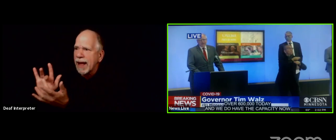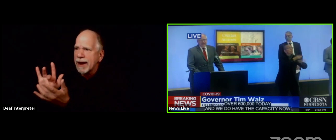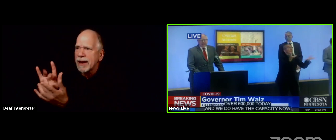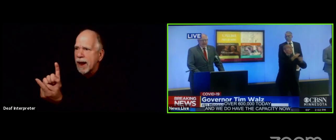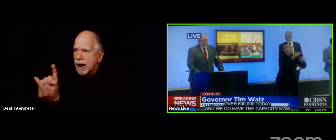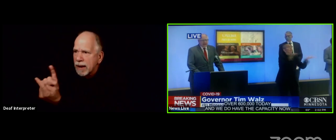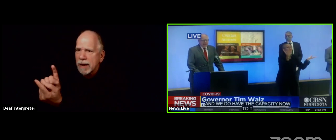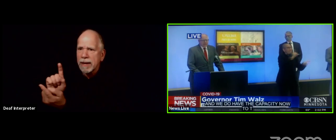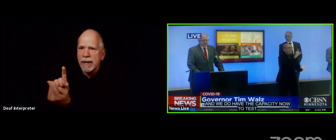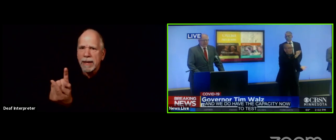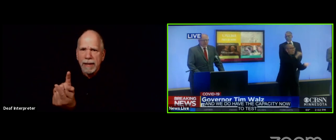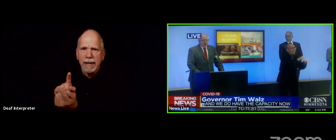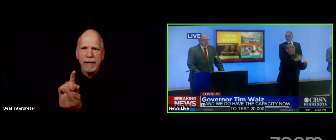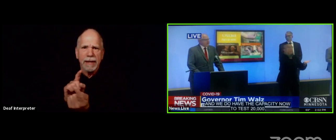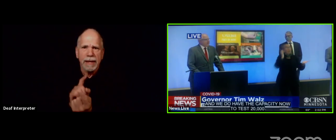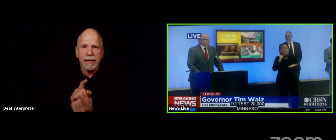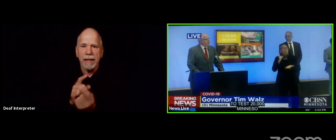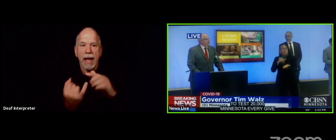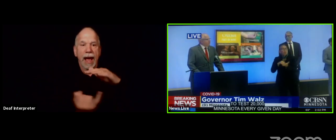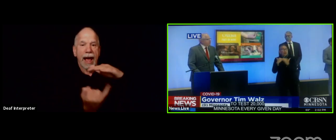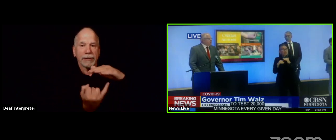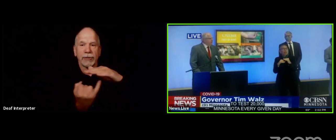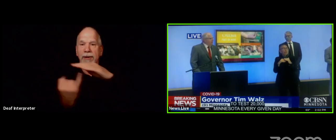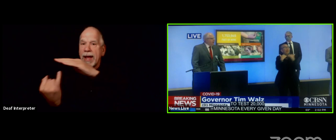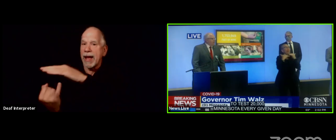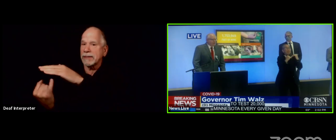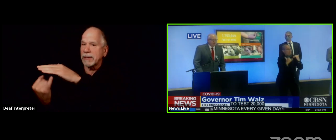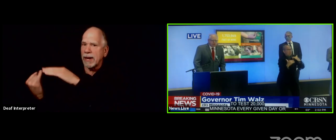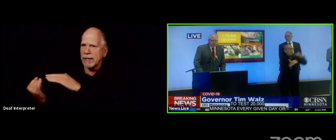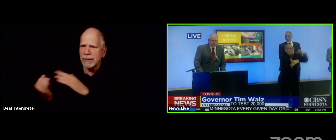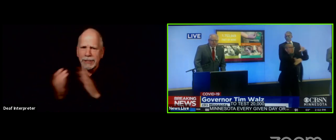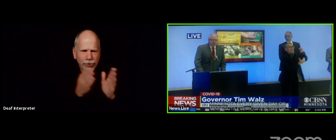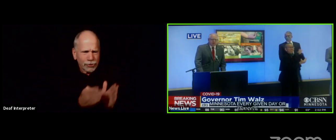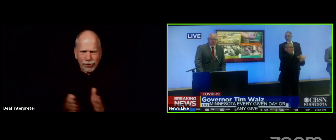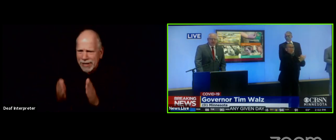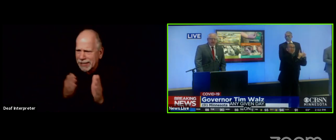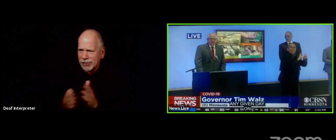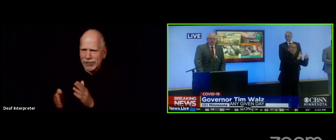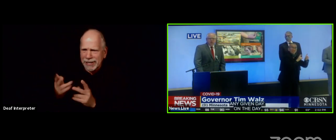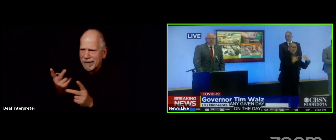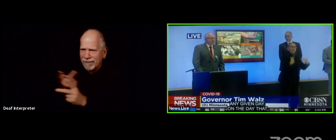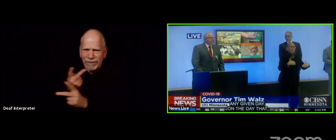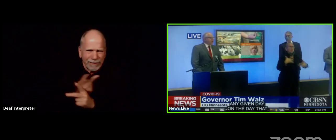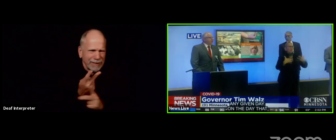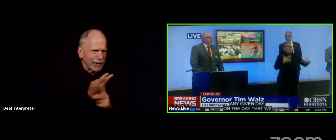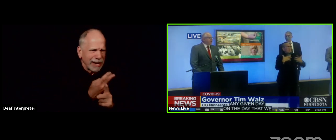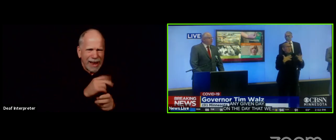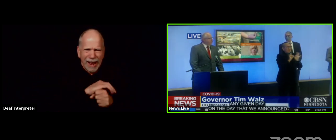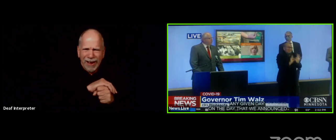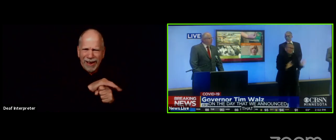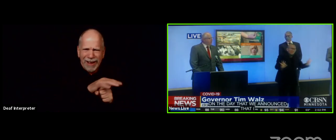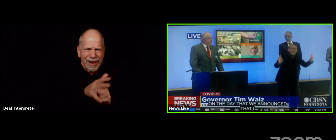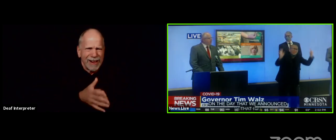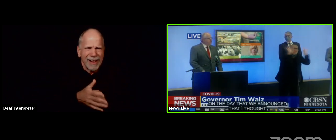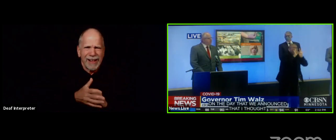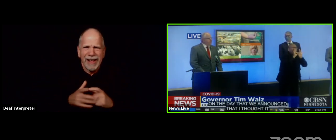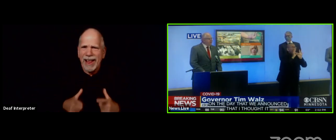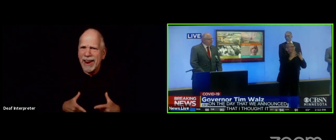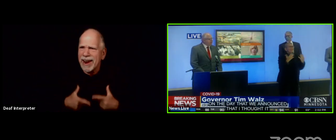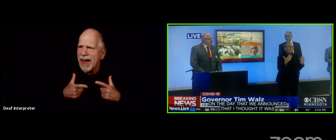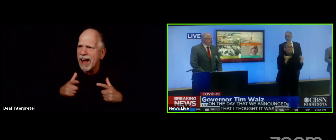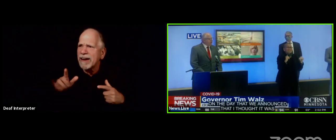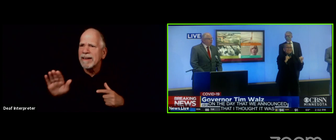given day. On the day that we announced that, I thought it was really important that I got asked a question: if we don't get there, who's responsible? And I said,